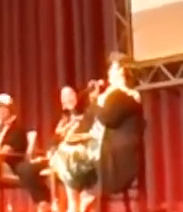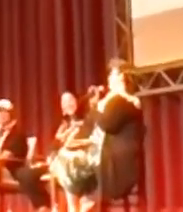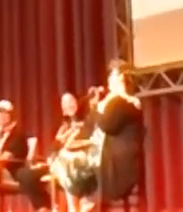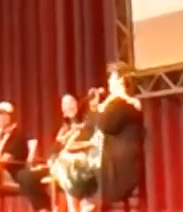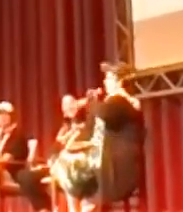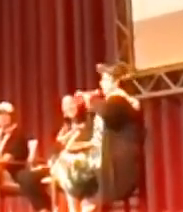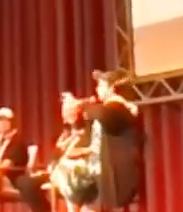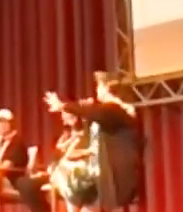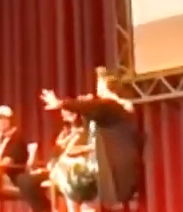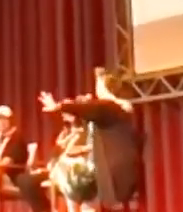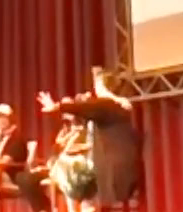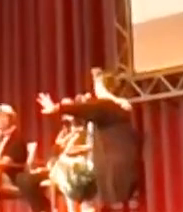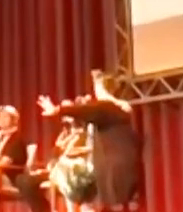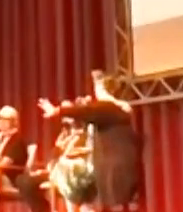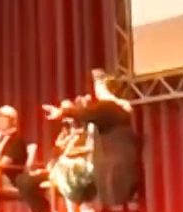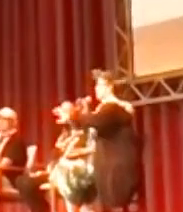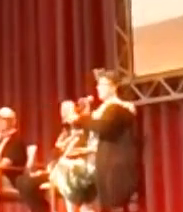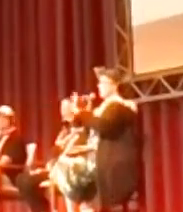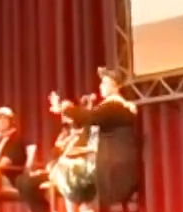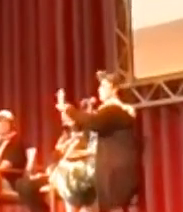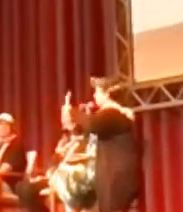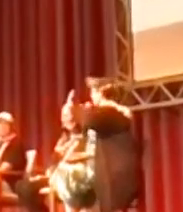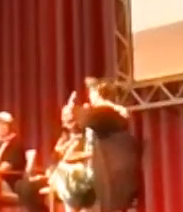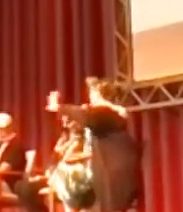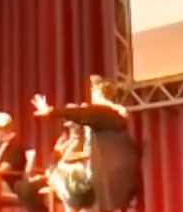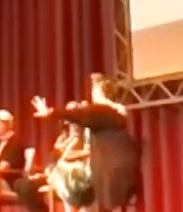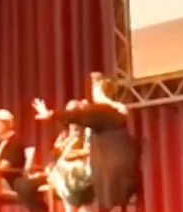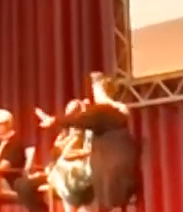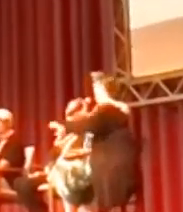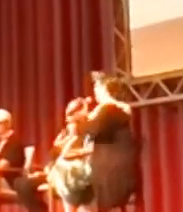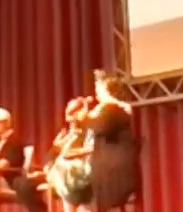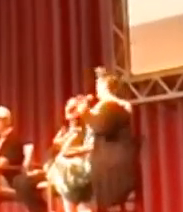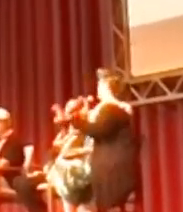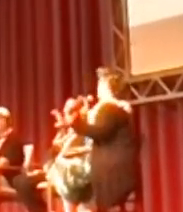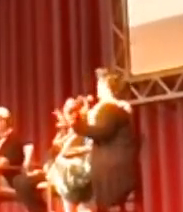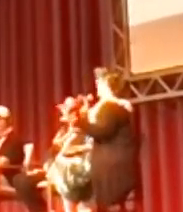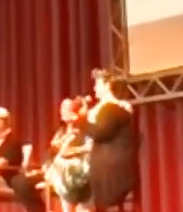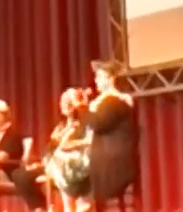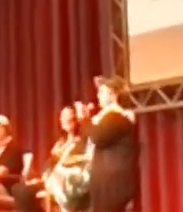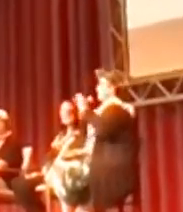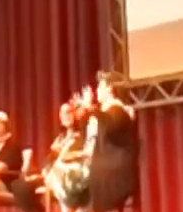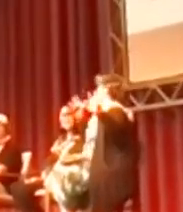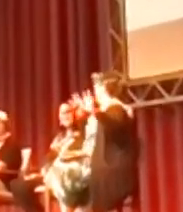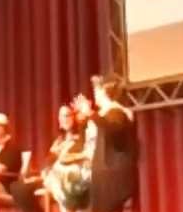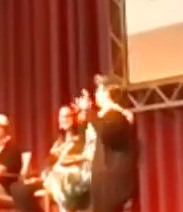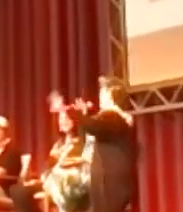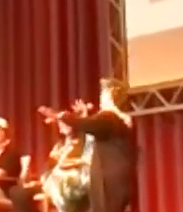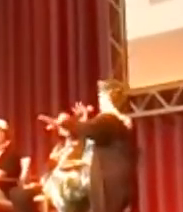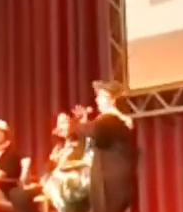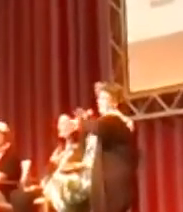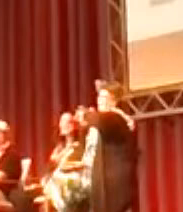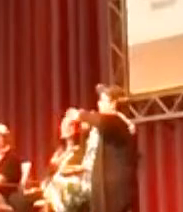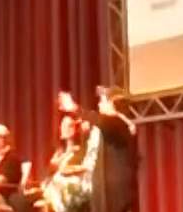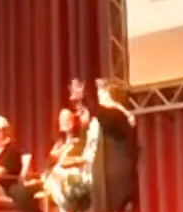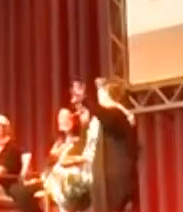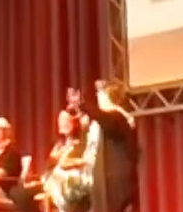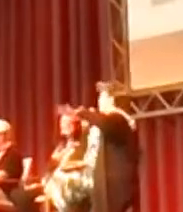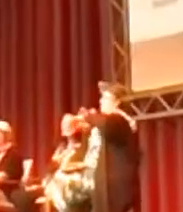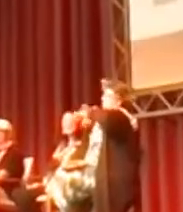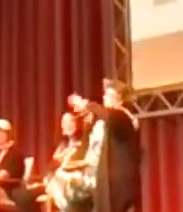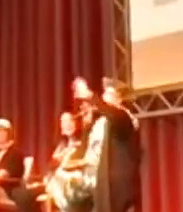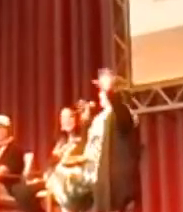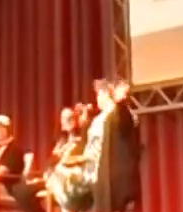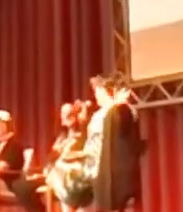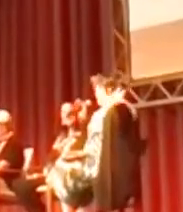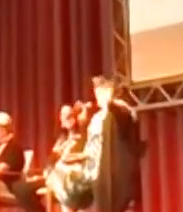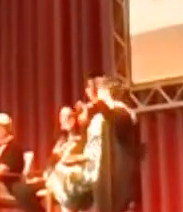away by that community, the Rarotonga community that came out hard and wild. They all came out and